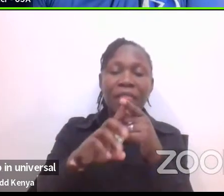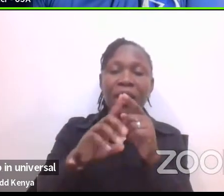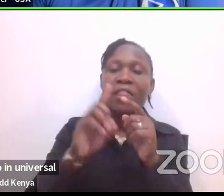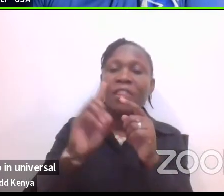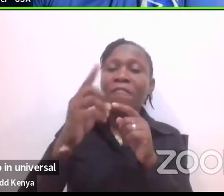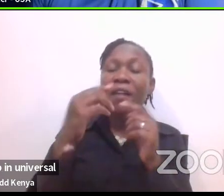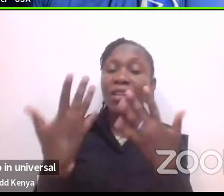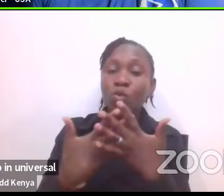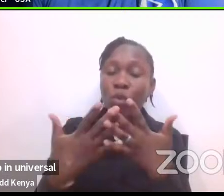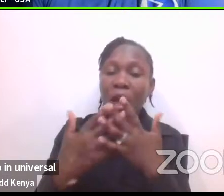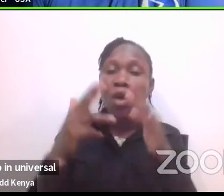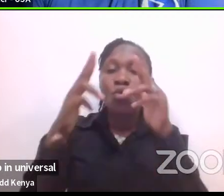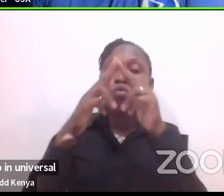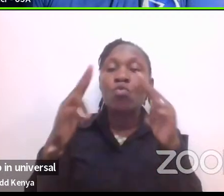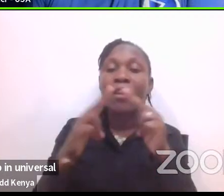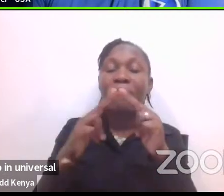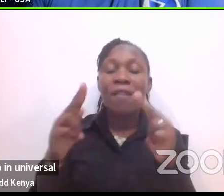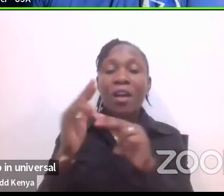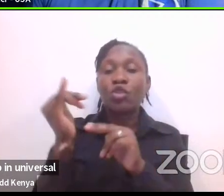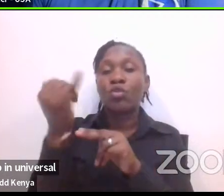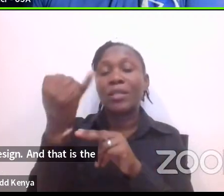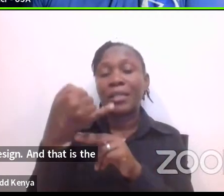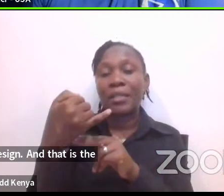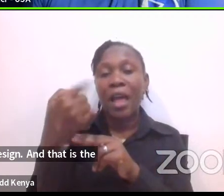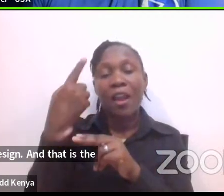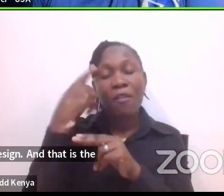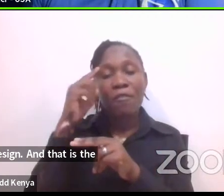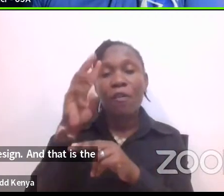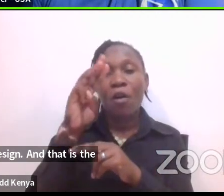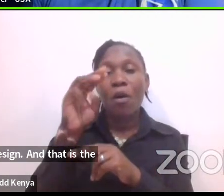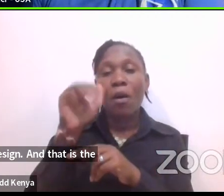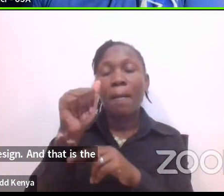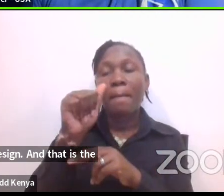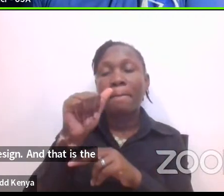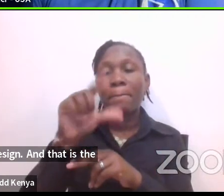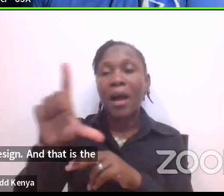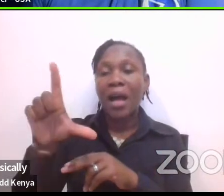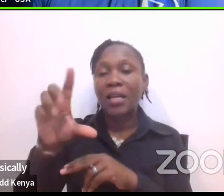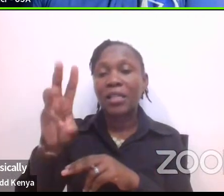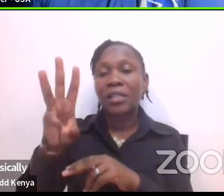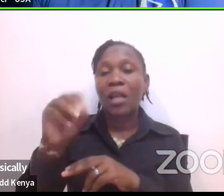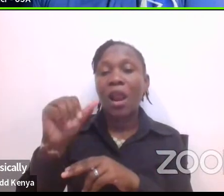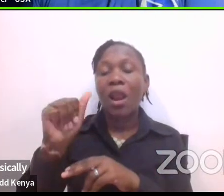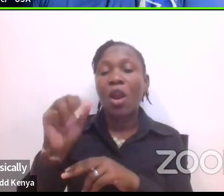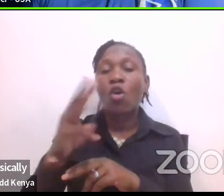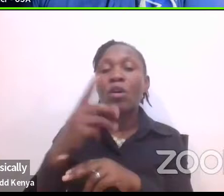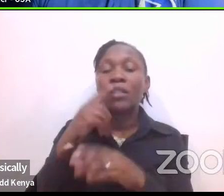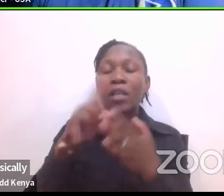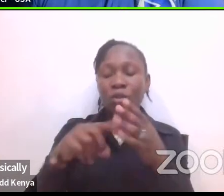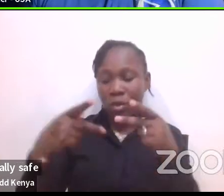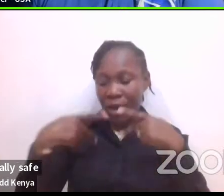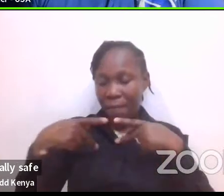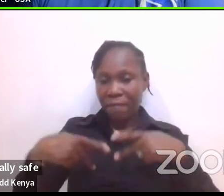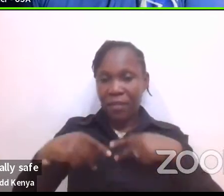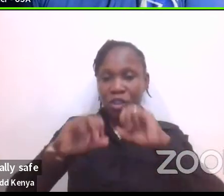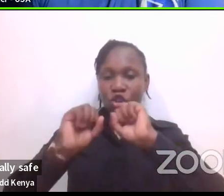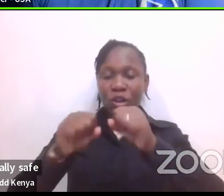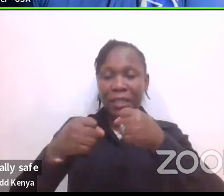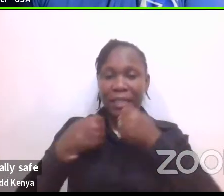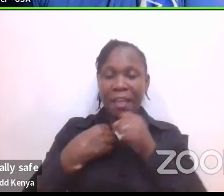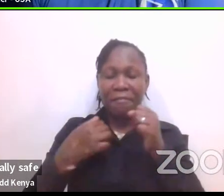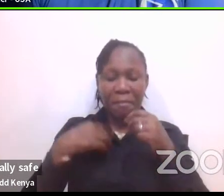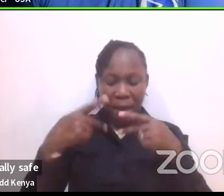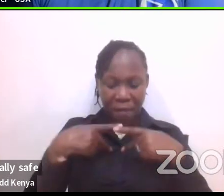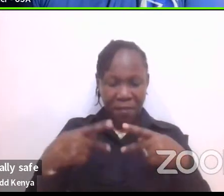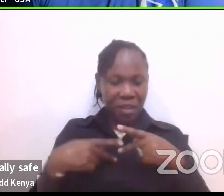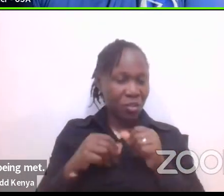the baseline for Maslow is I am physically safe. I have my physical needs being met,